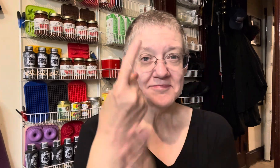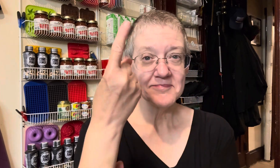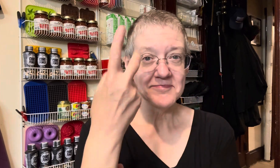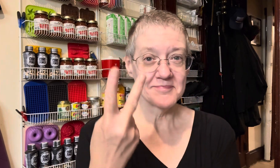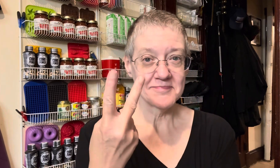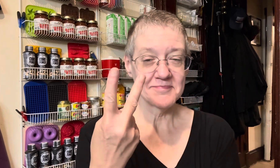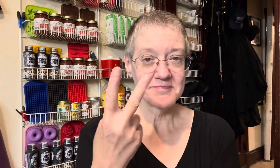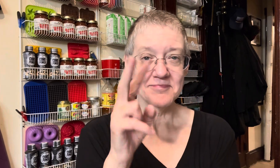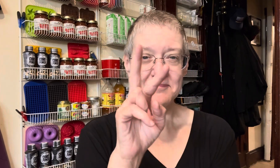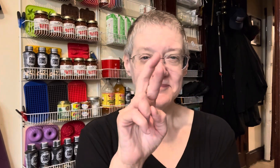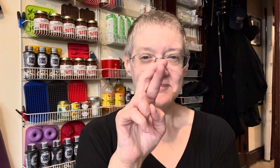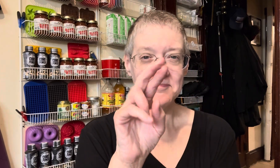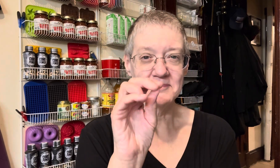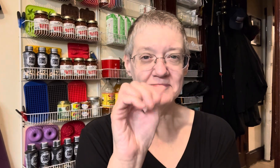400 degrees for an hour and a half.